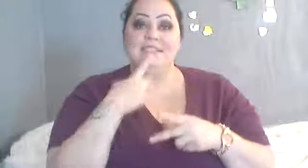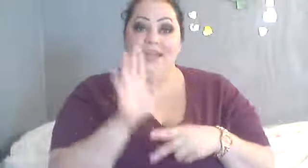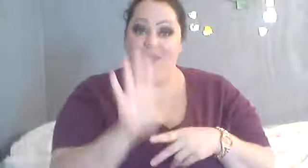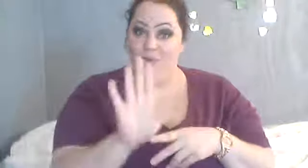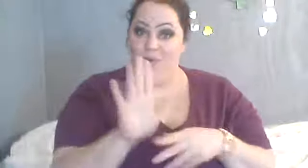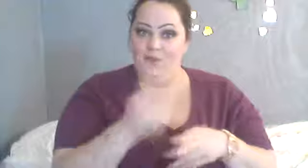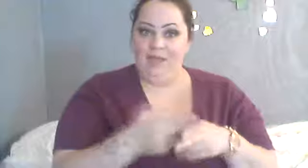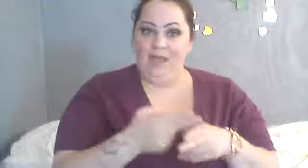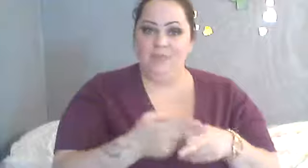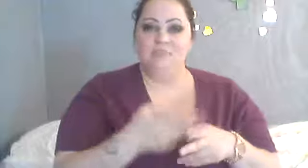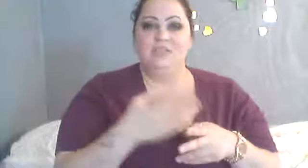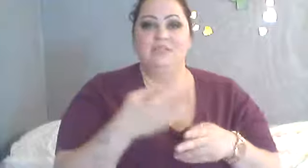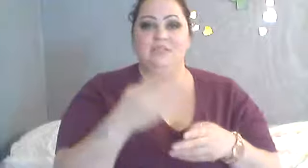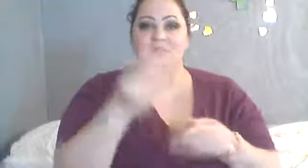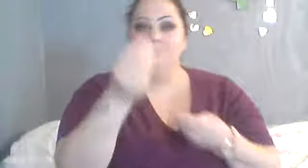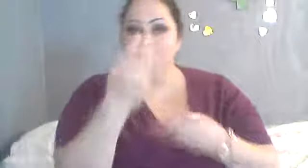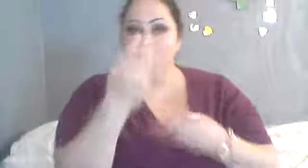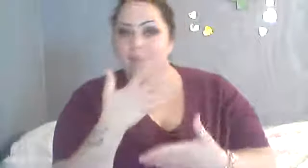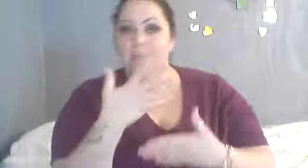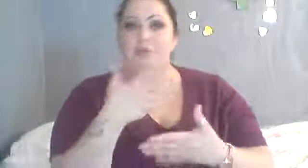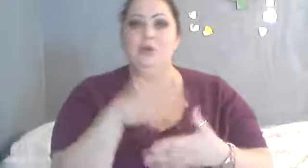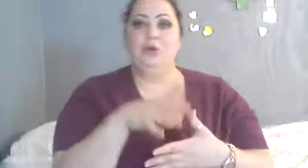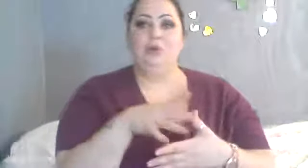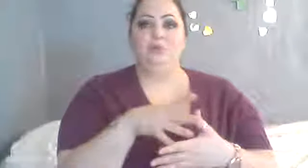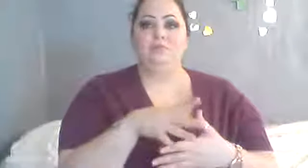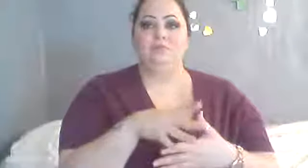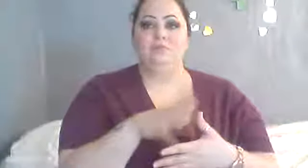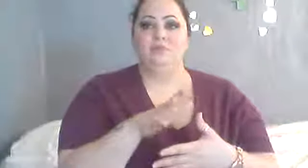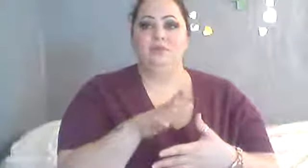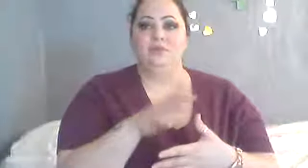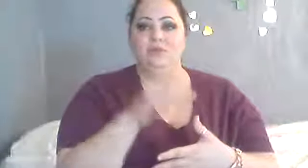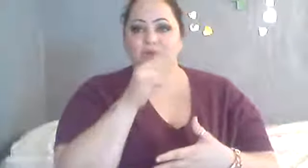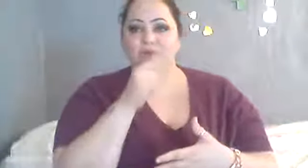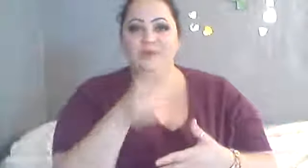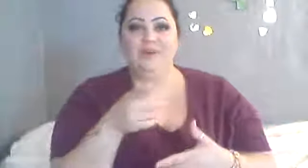say your name, just let me know who you are.